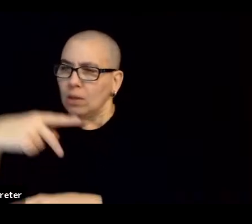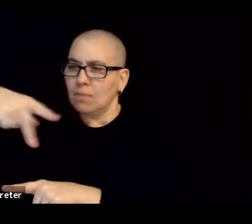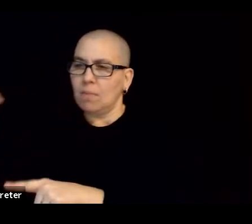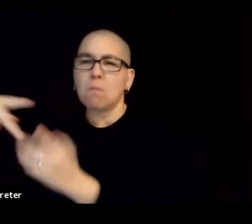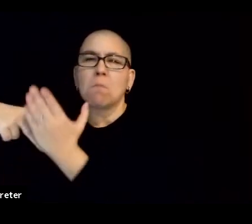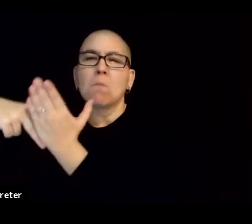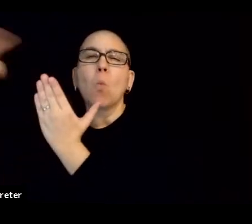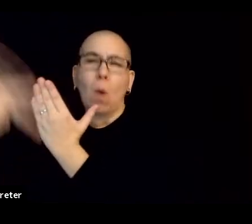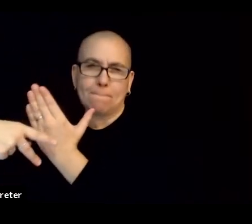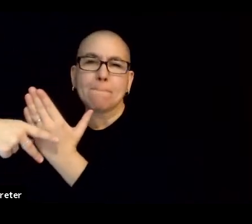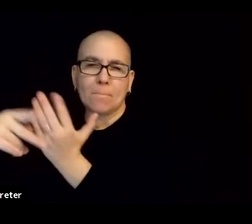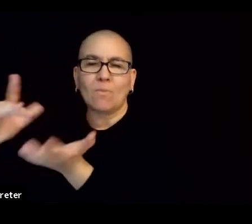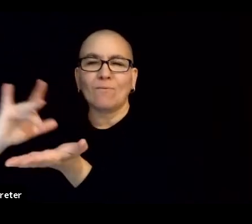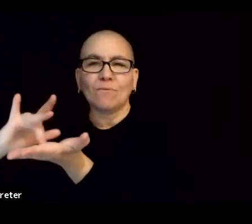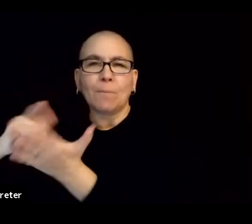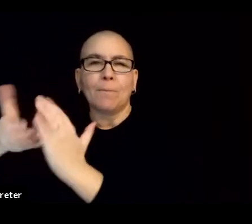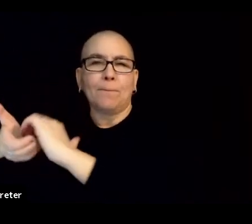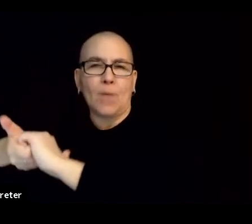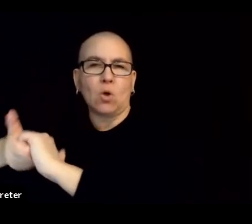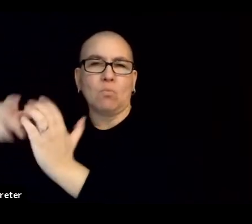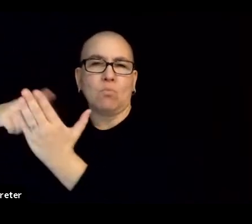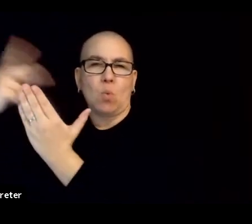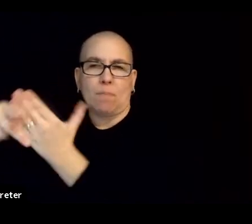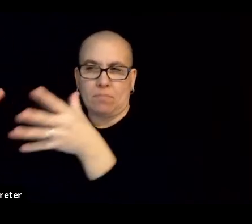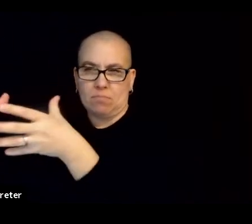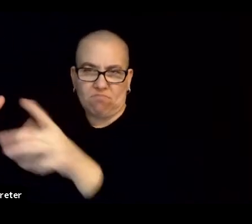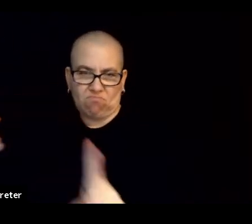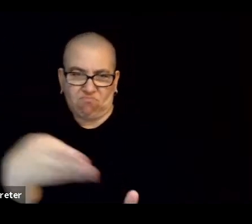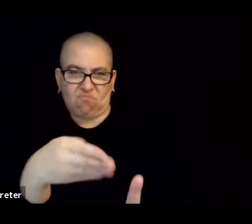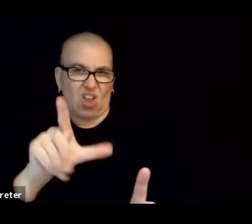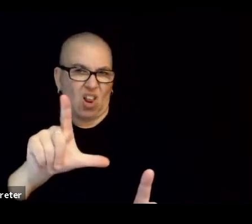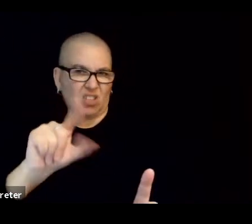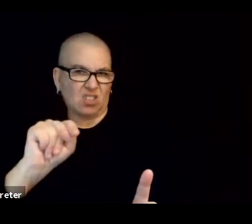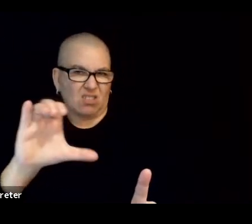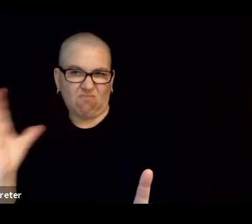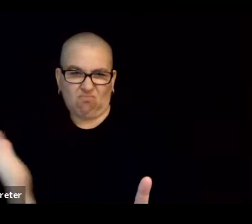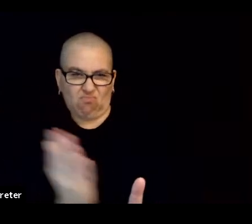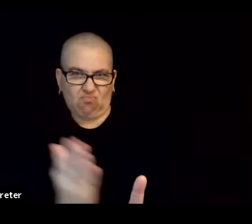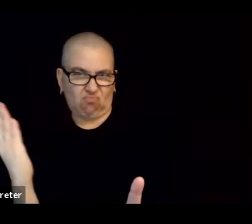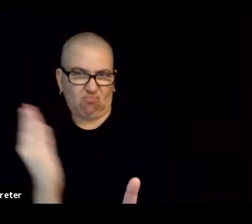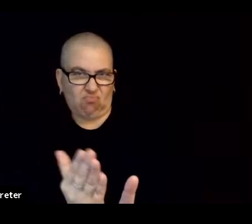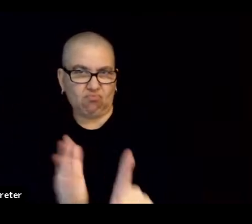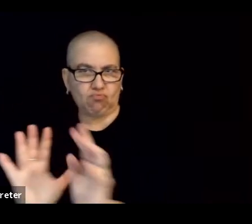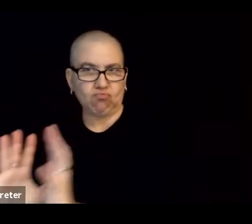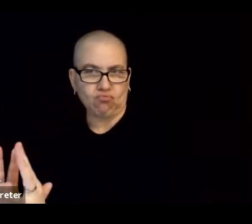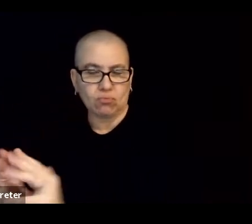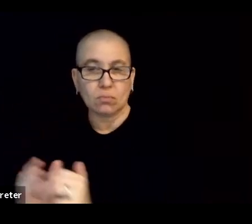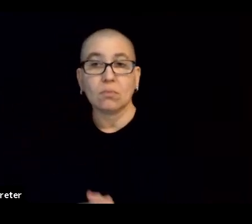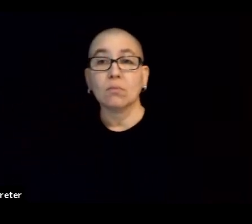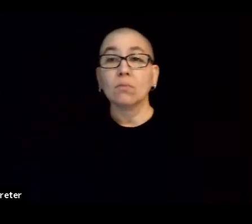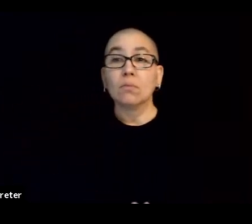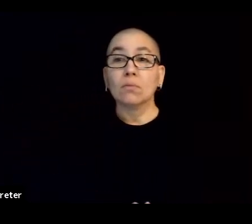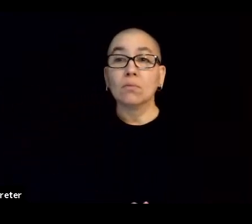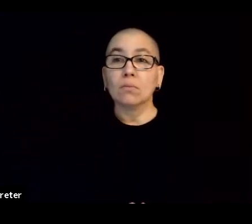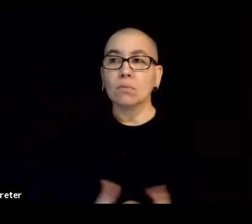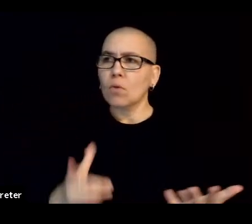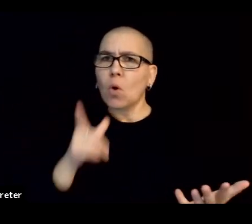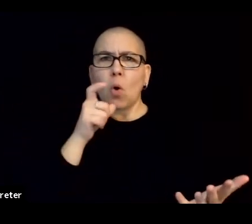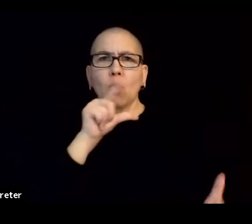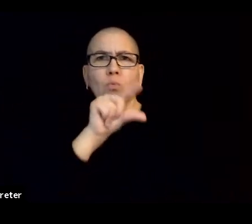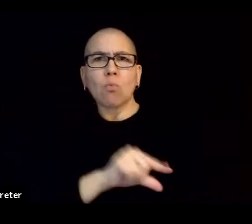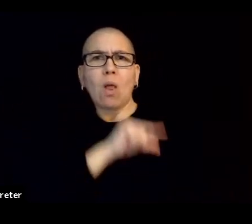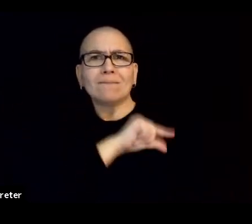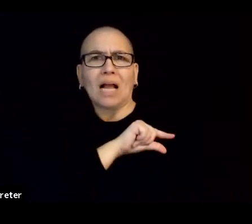program directly. So clearly, not all the people who are eligible in the categories that we're talking about today, much less